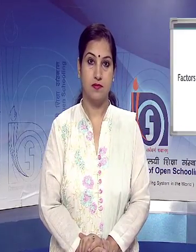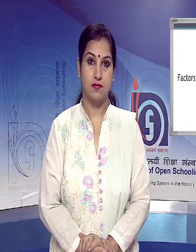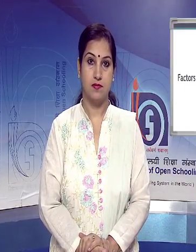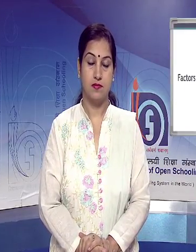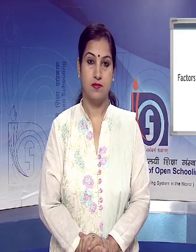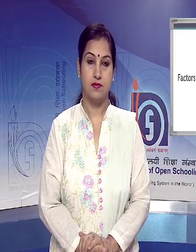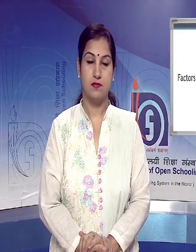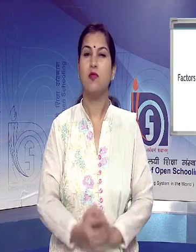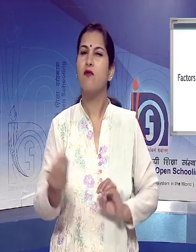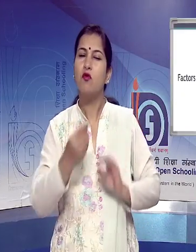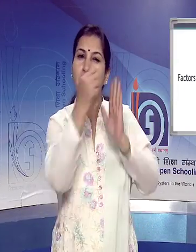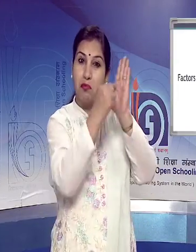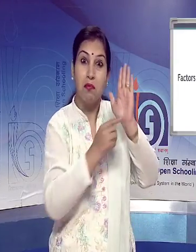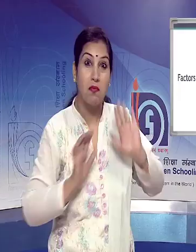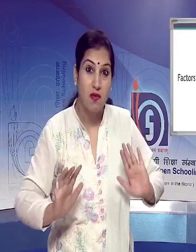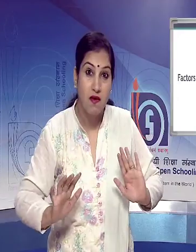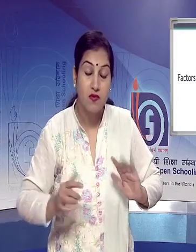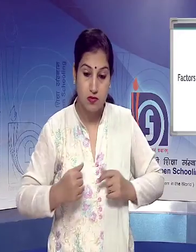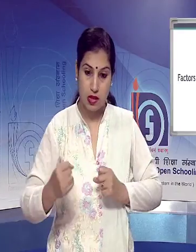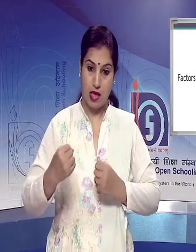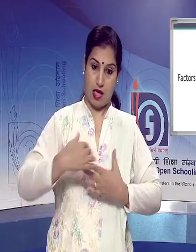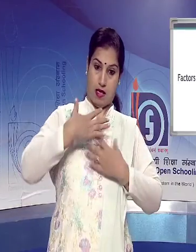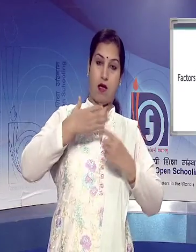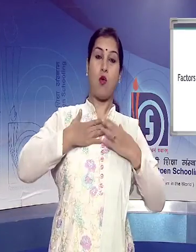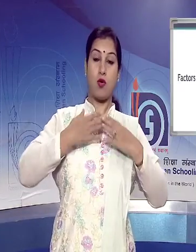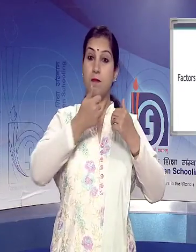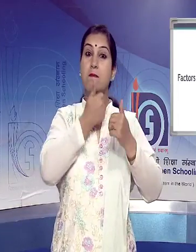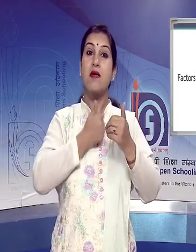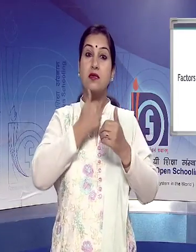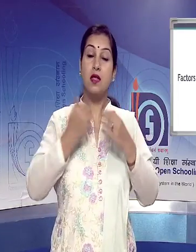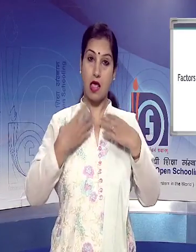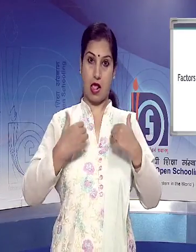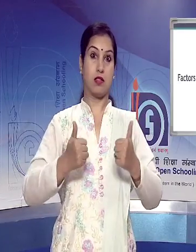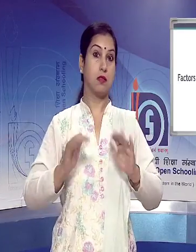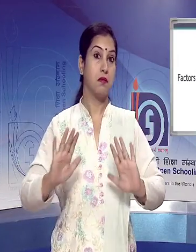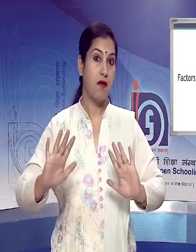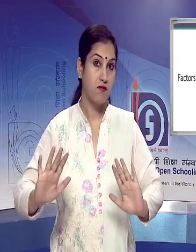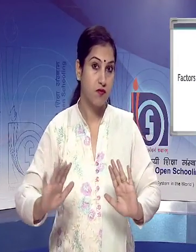There are few factors which affect our personal health.